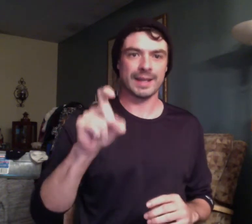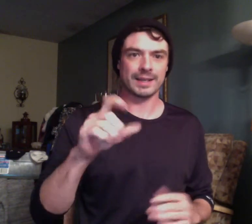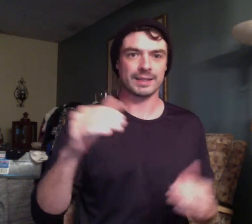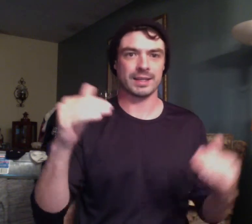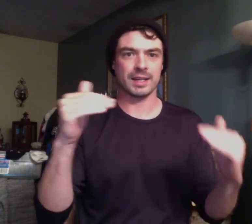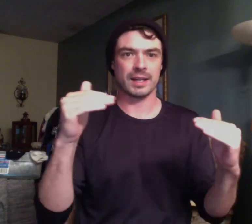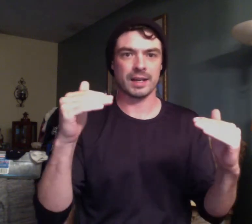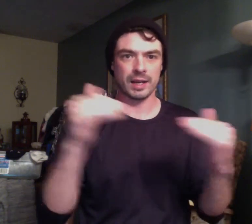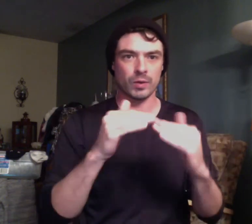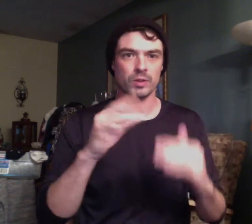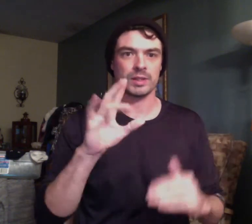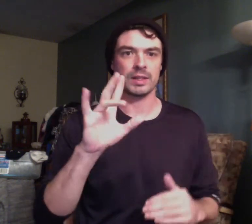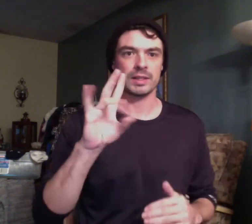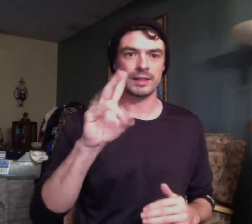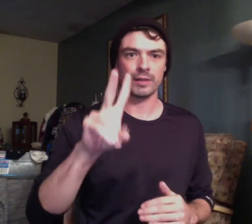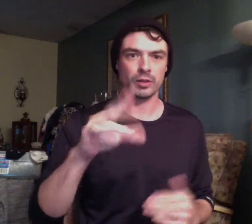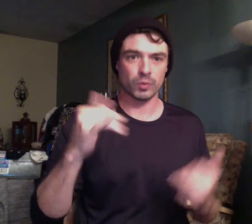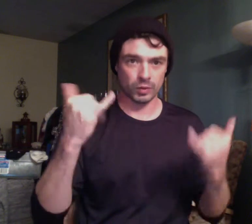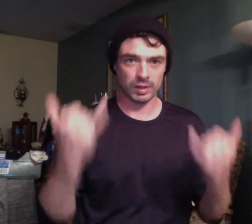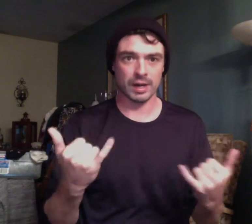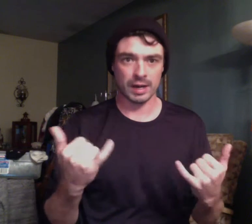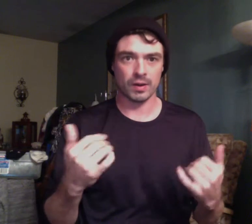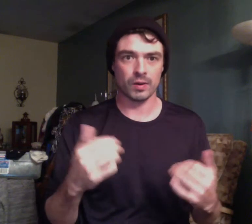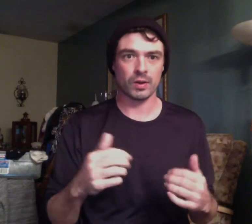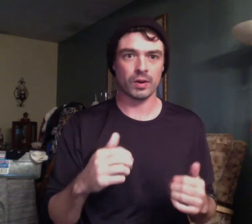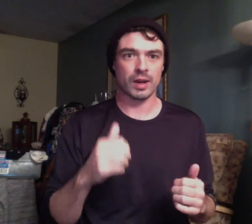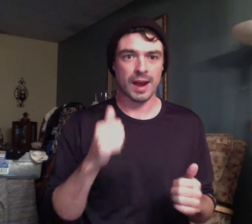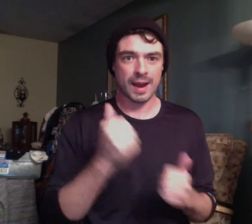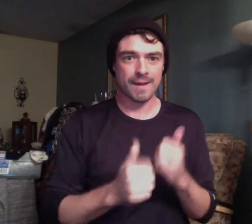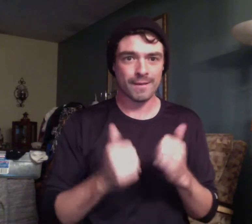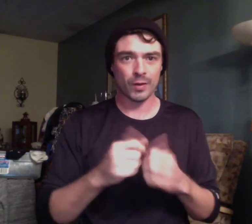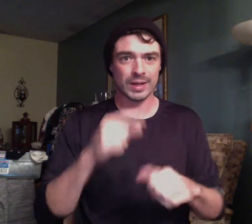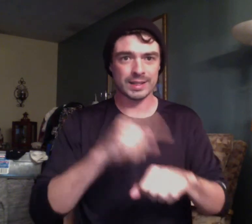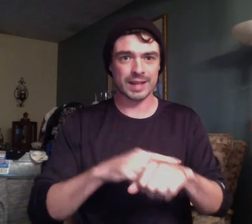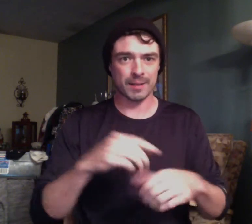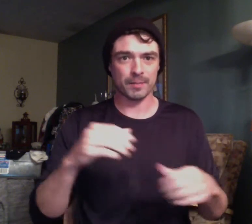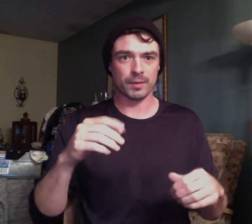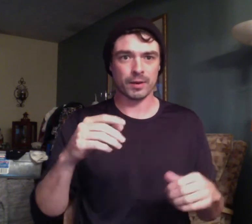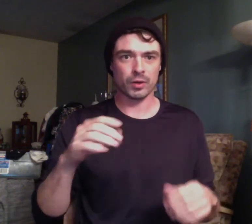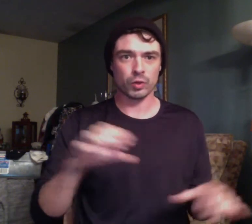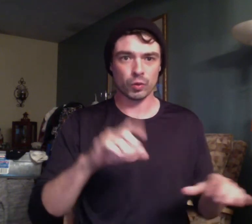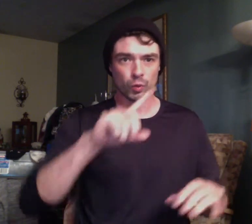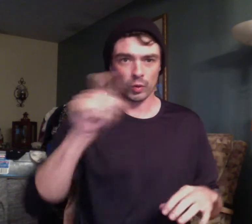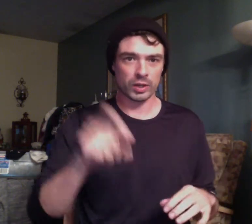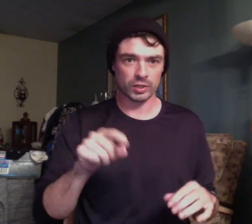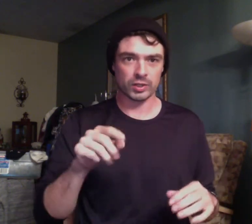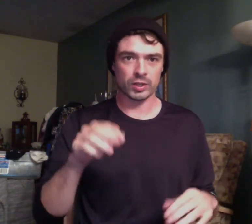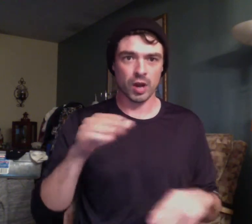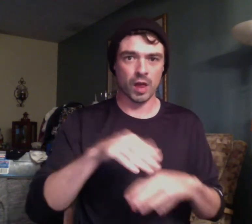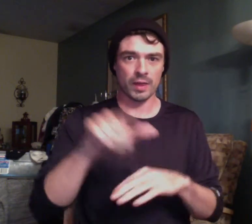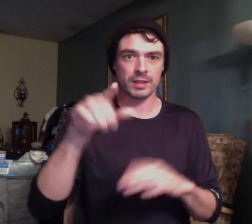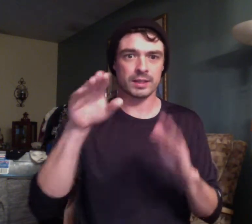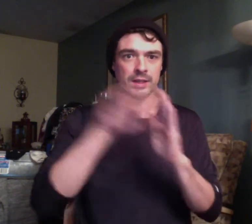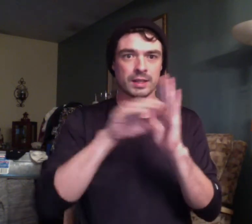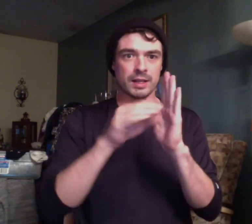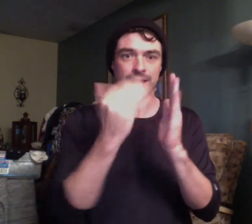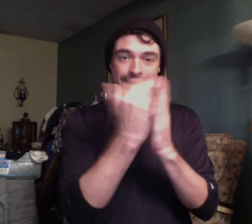Okay, now every time that we're doing questions on this particular lesson, all of